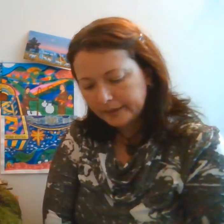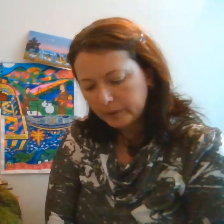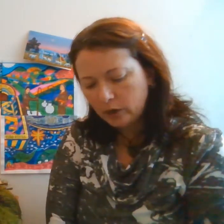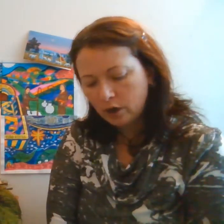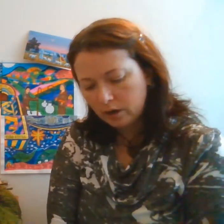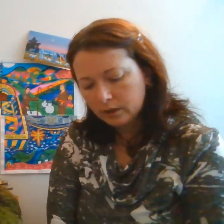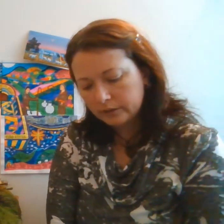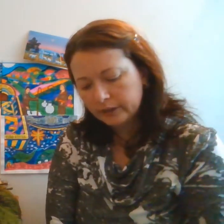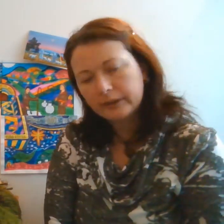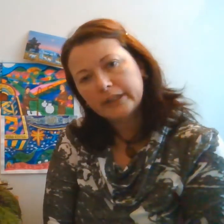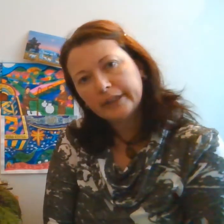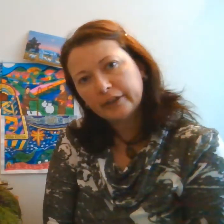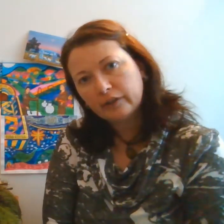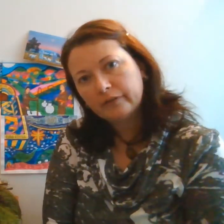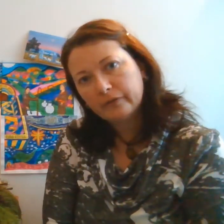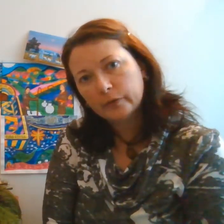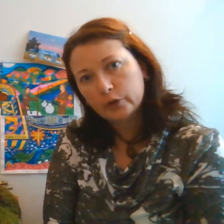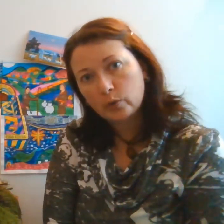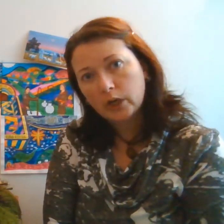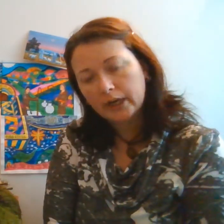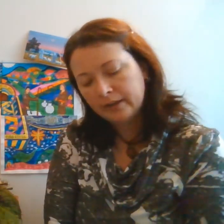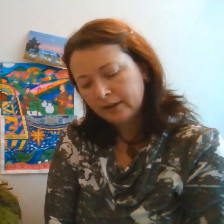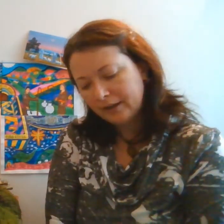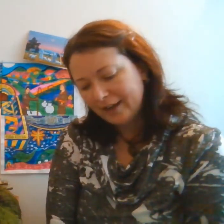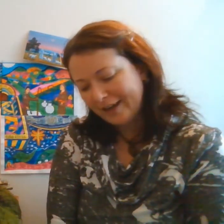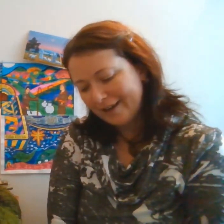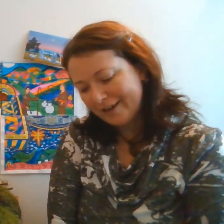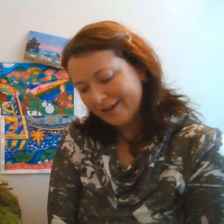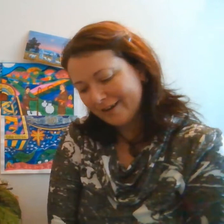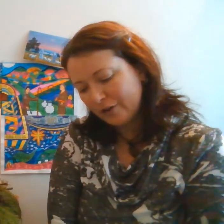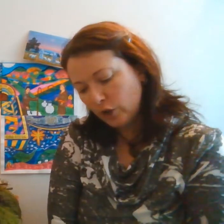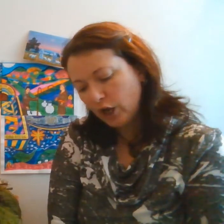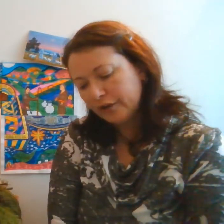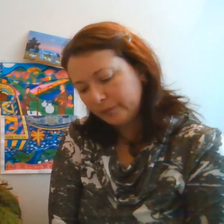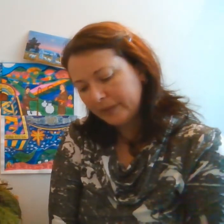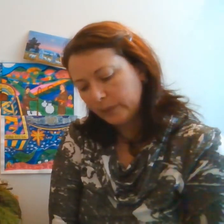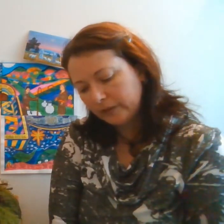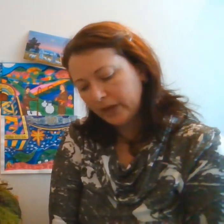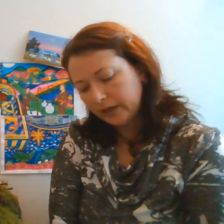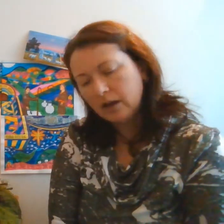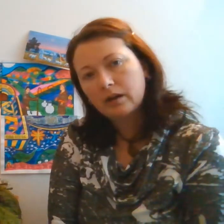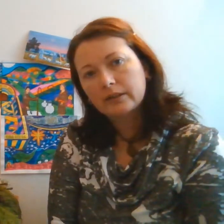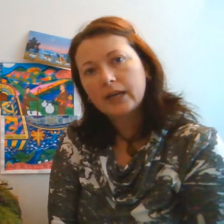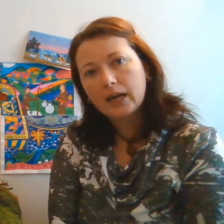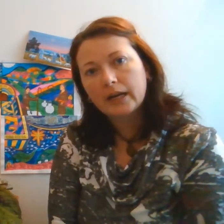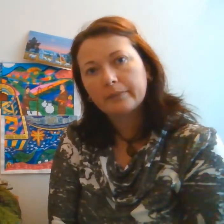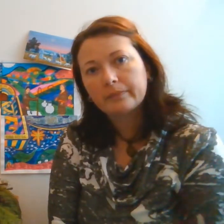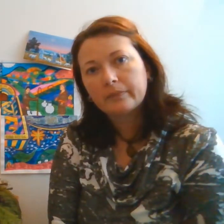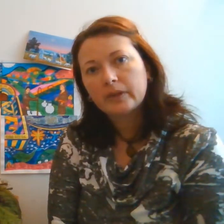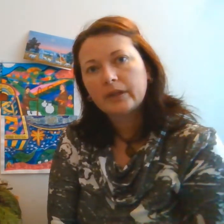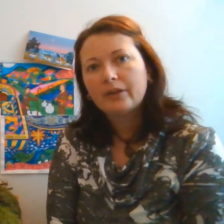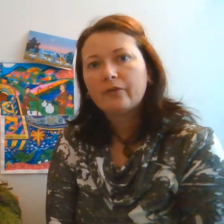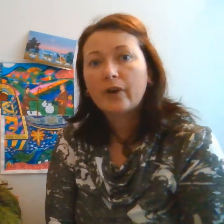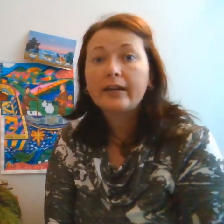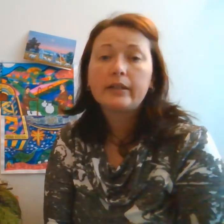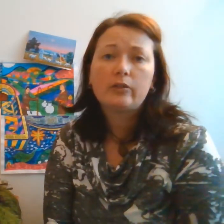been a hard year for joy. A lot of people have had a hard time finding